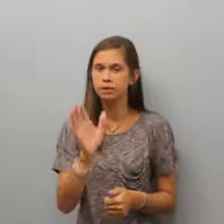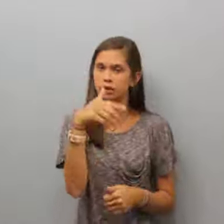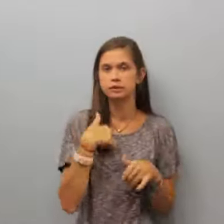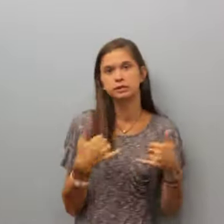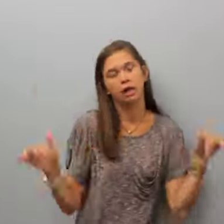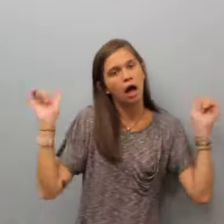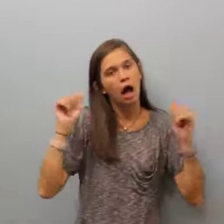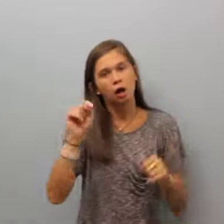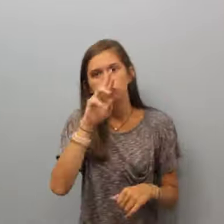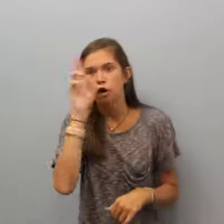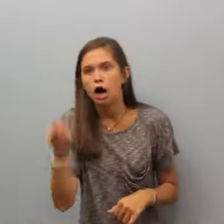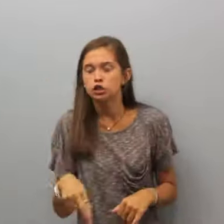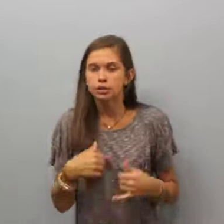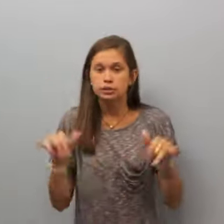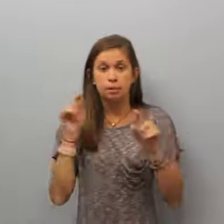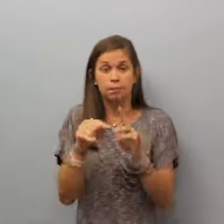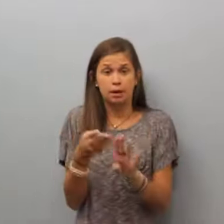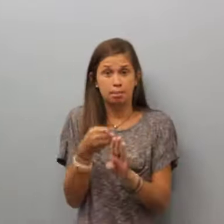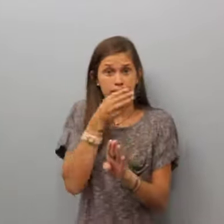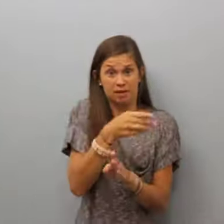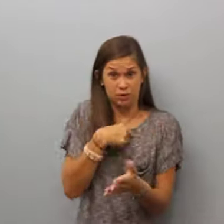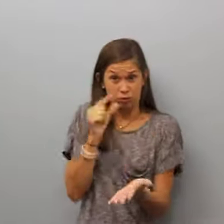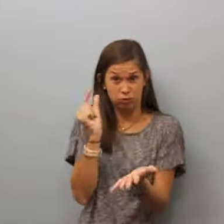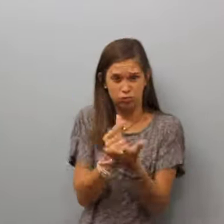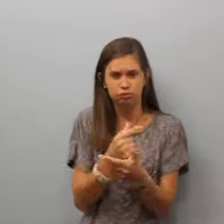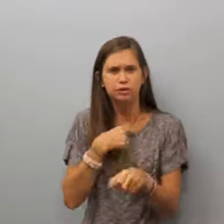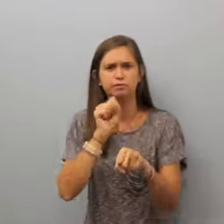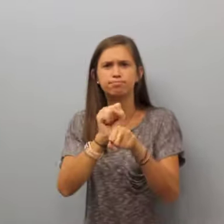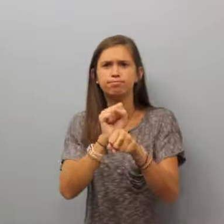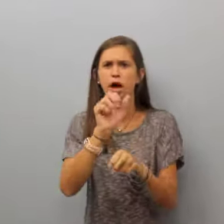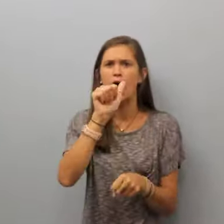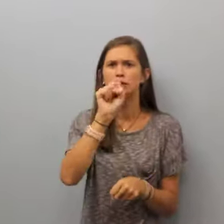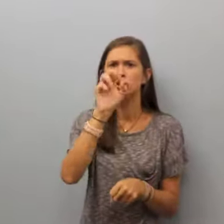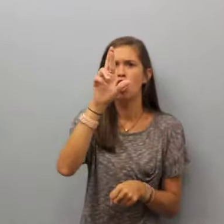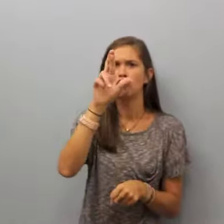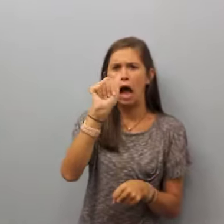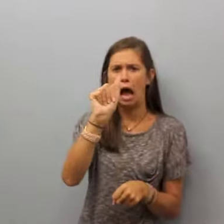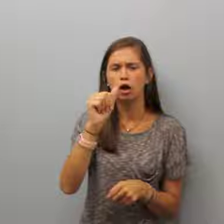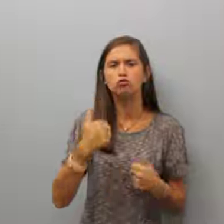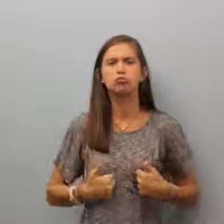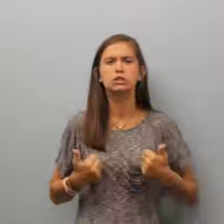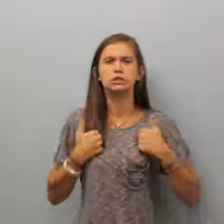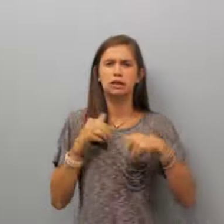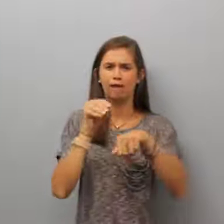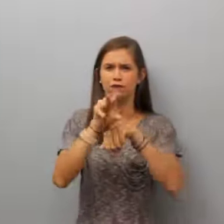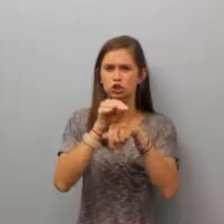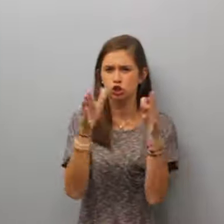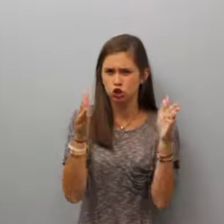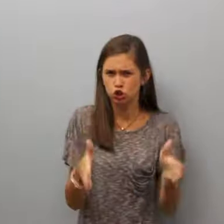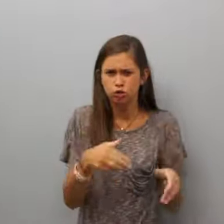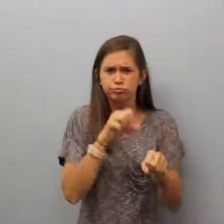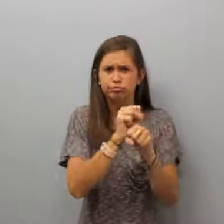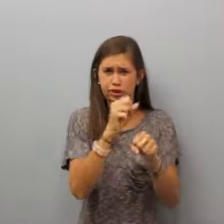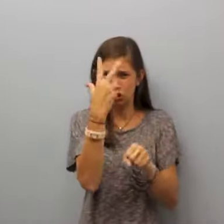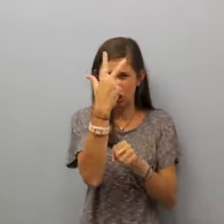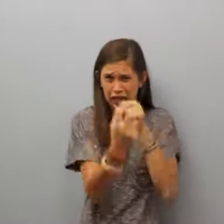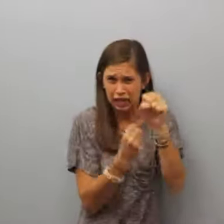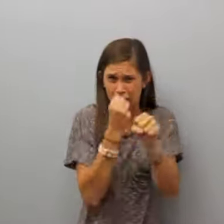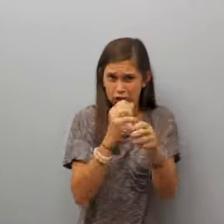clinical psychology. What a fun job. I asked Jackie, what do you do now? And she says, well, I still am in Rochester, but